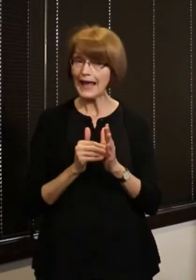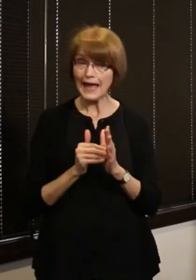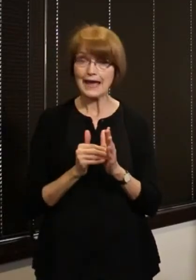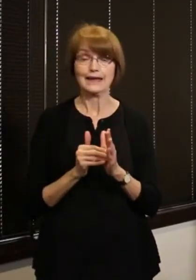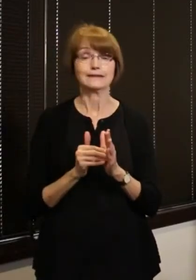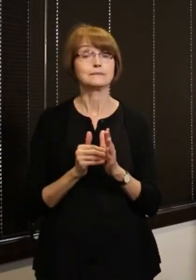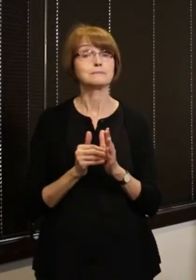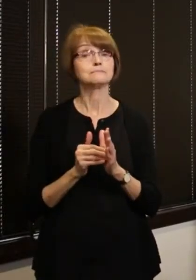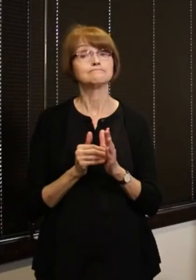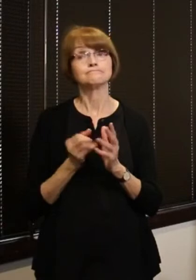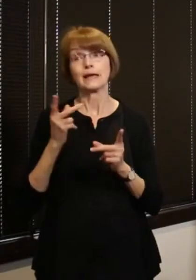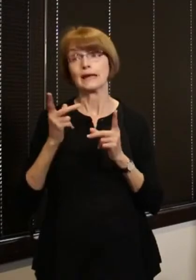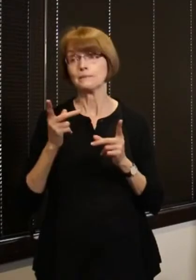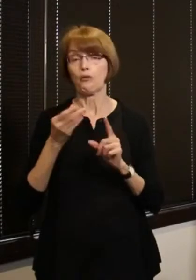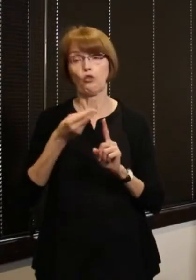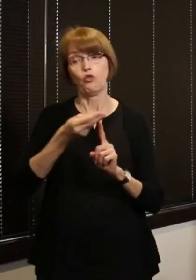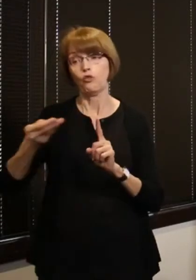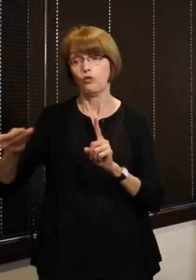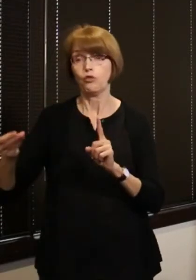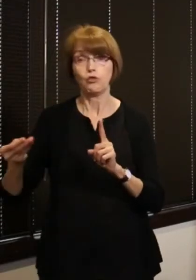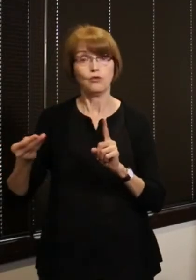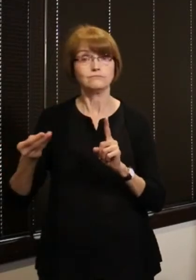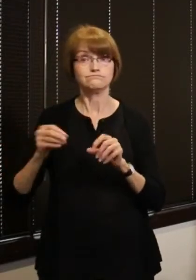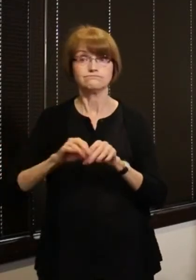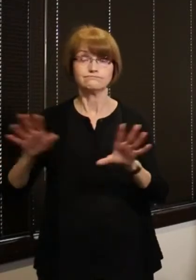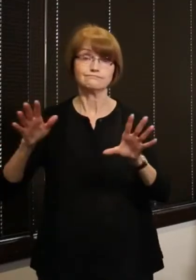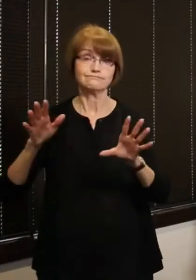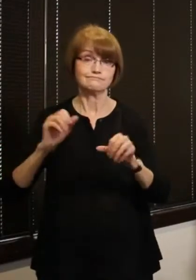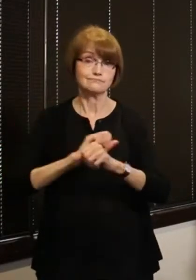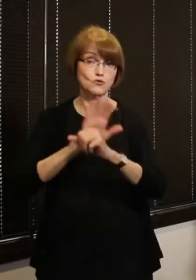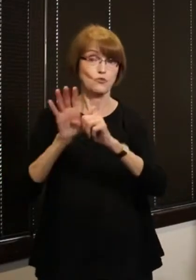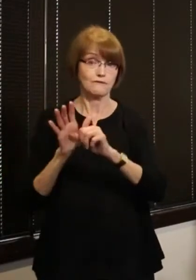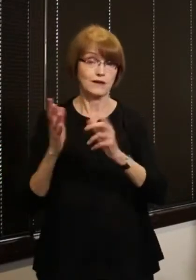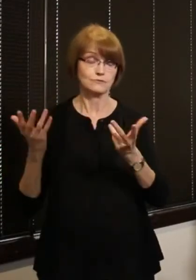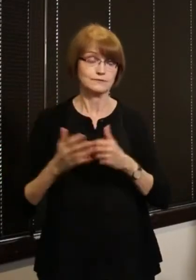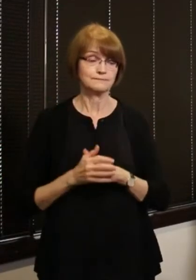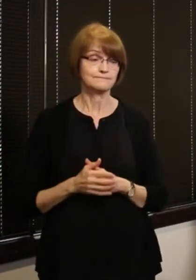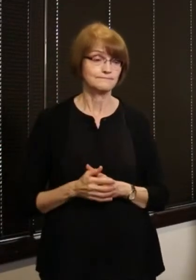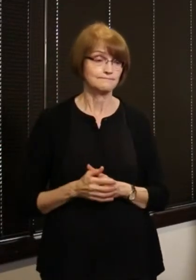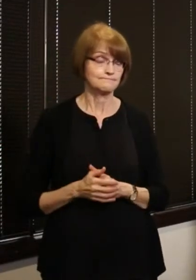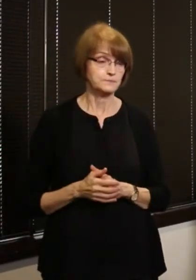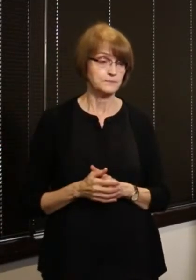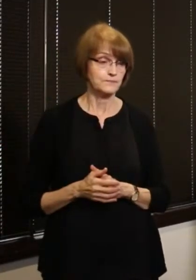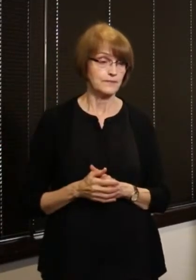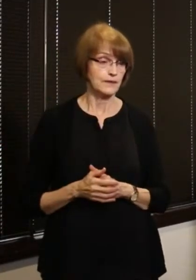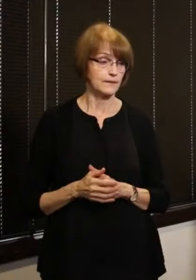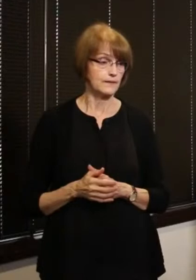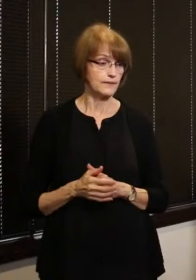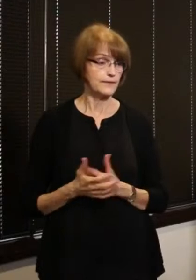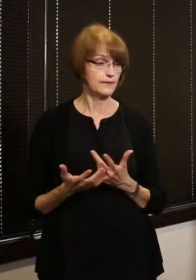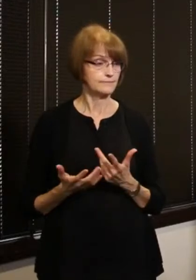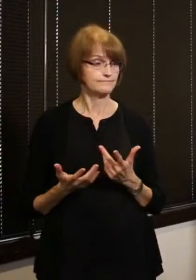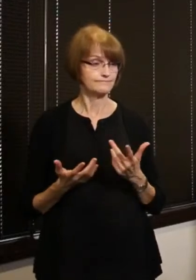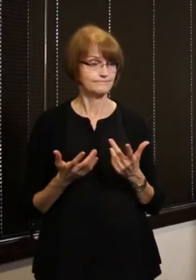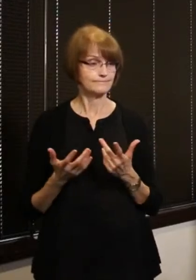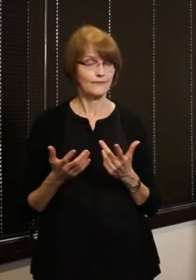a high number of virus circulating out in the community. And then our transmission,